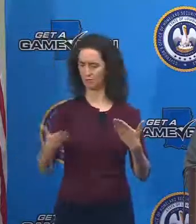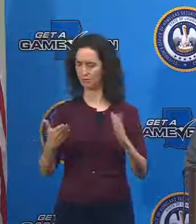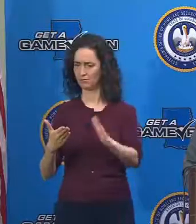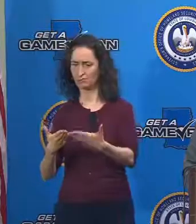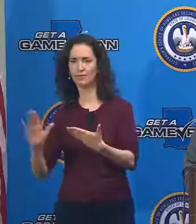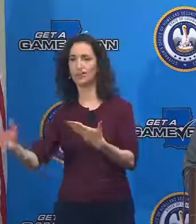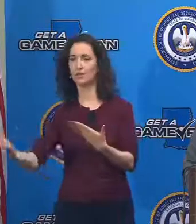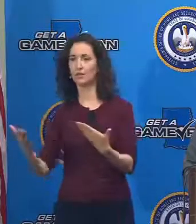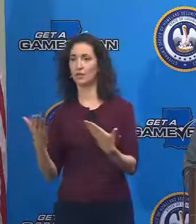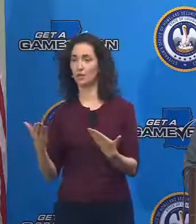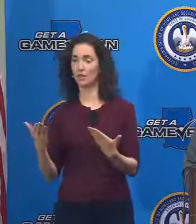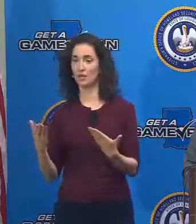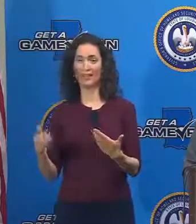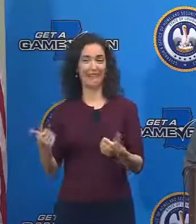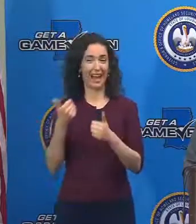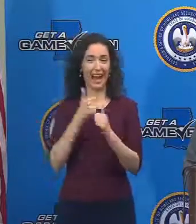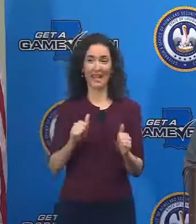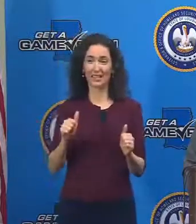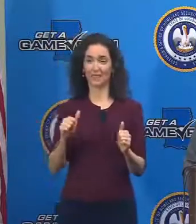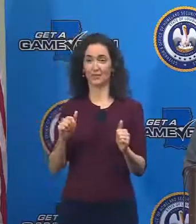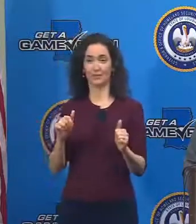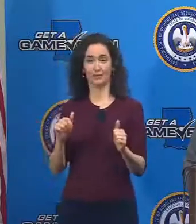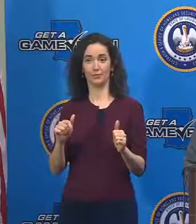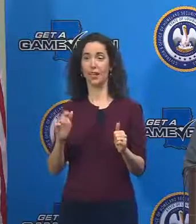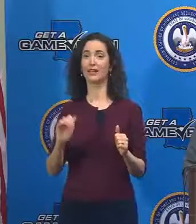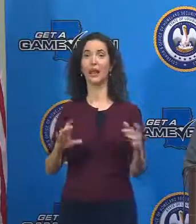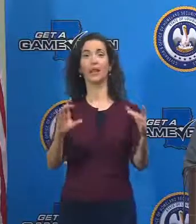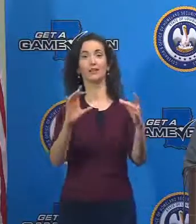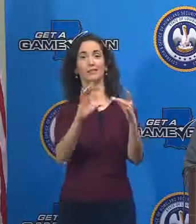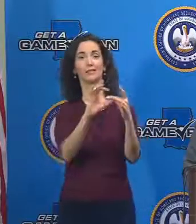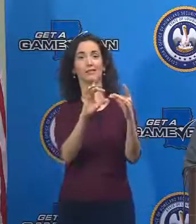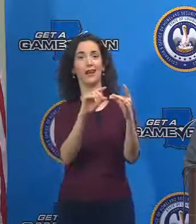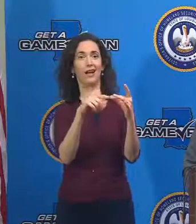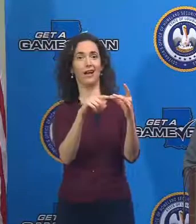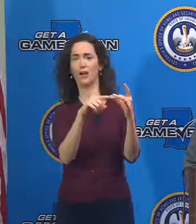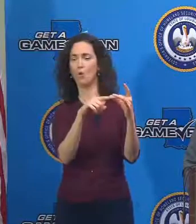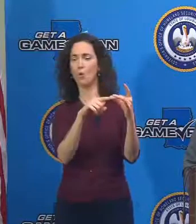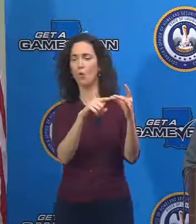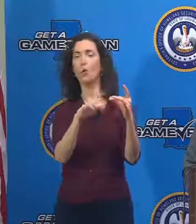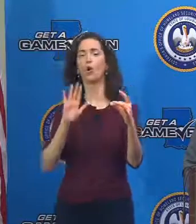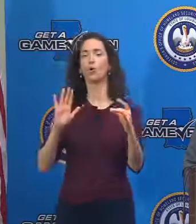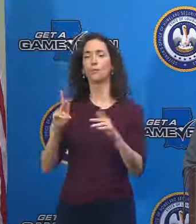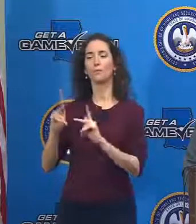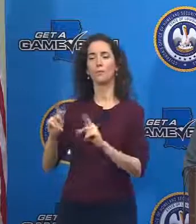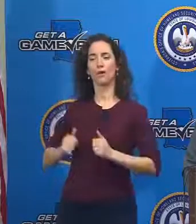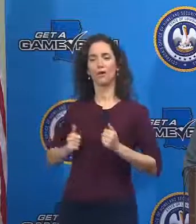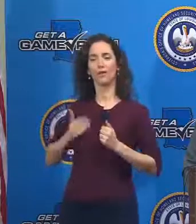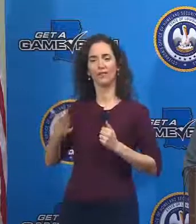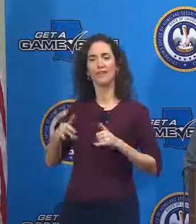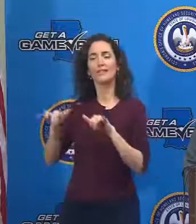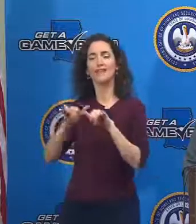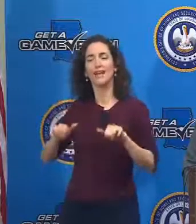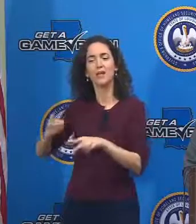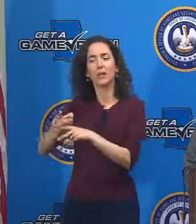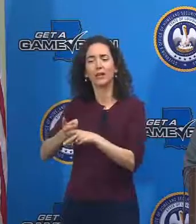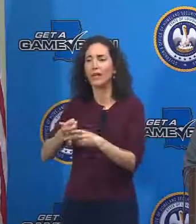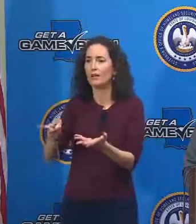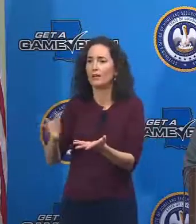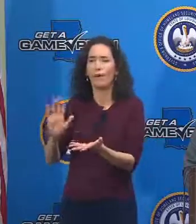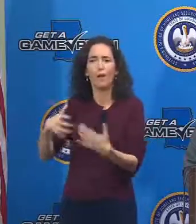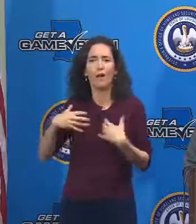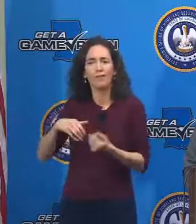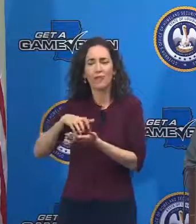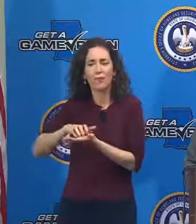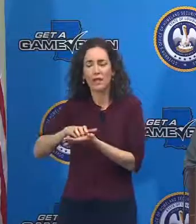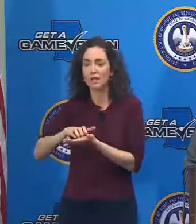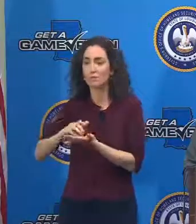anyone could reasonably reach a different conclusion that the standard of care for those residents who are our most fragile residents was